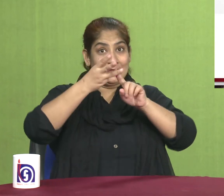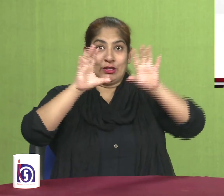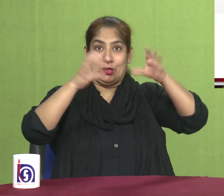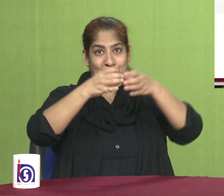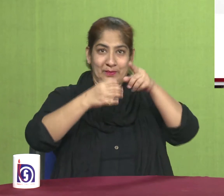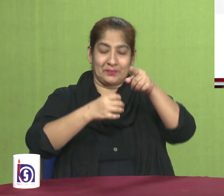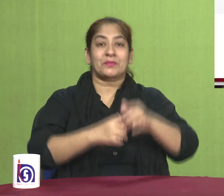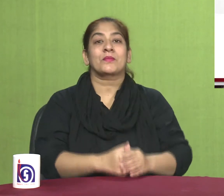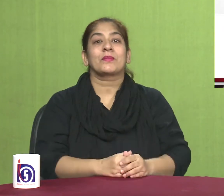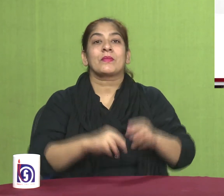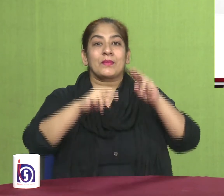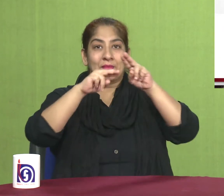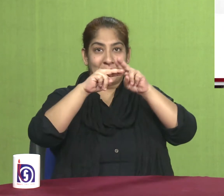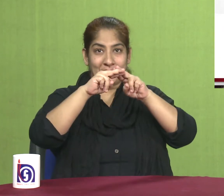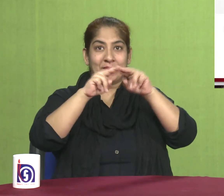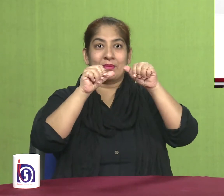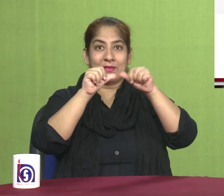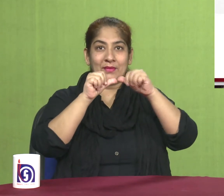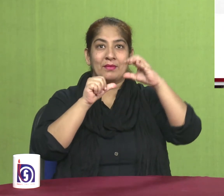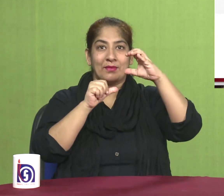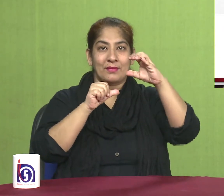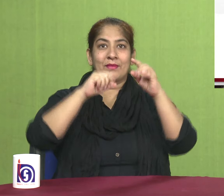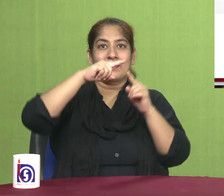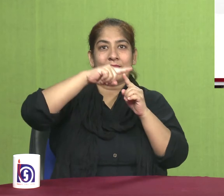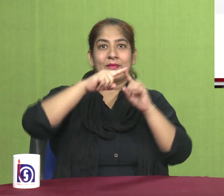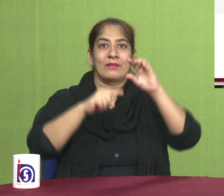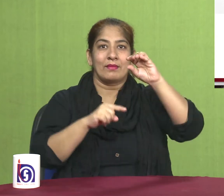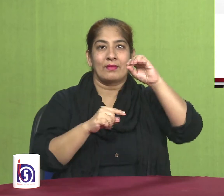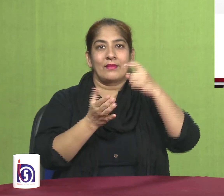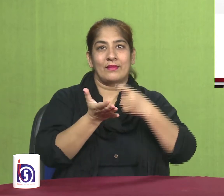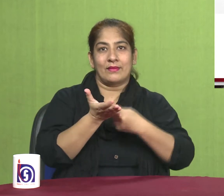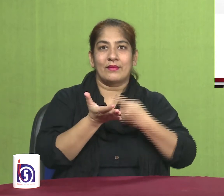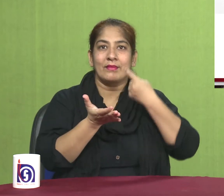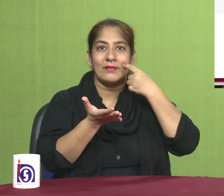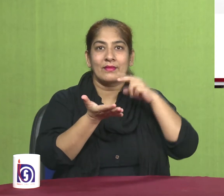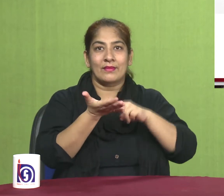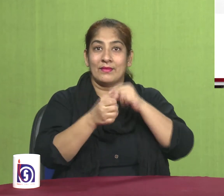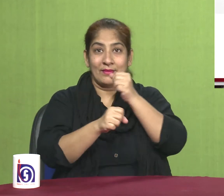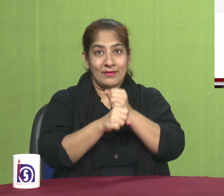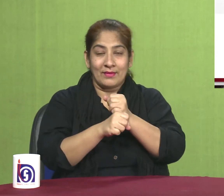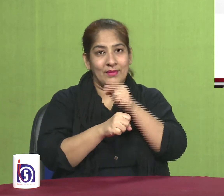Now this one is third type, which you can see on the screen. This is factoring.